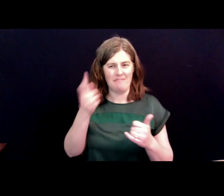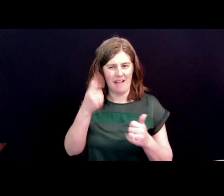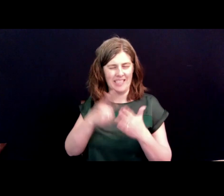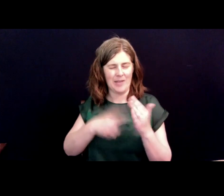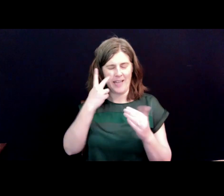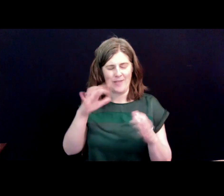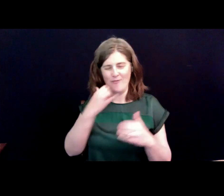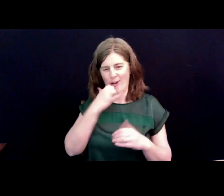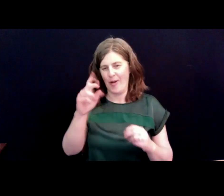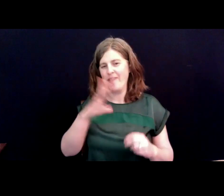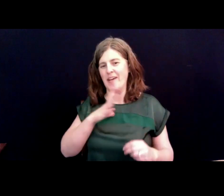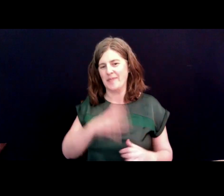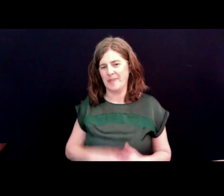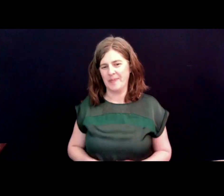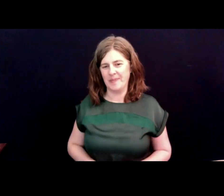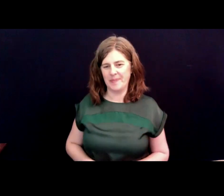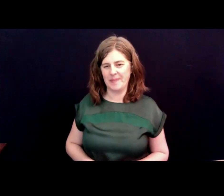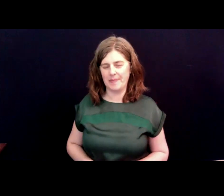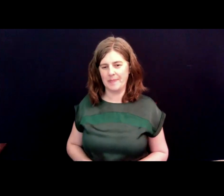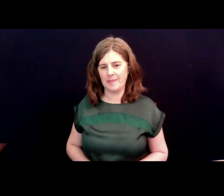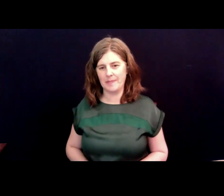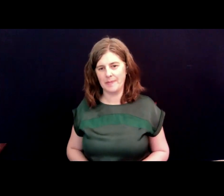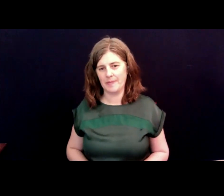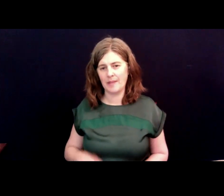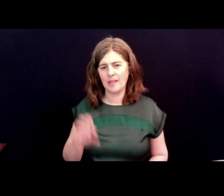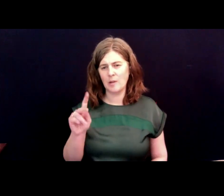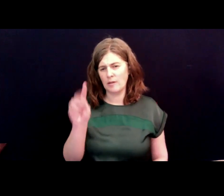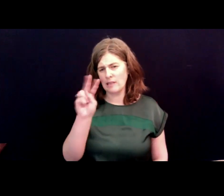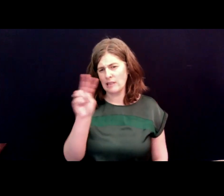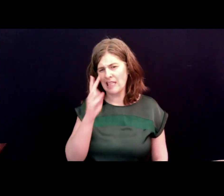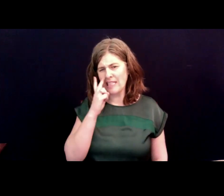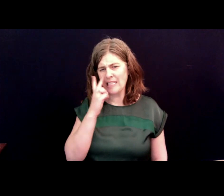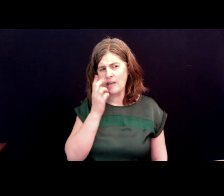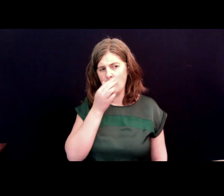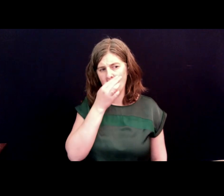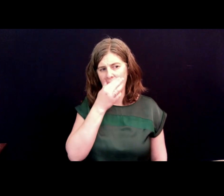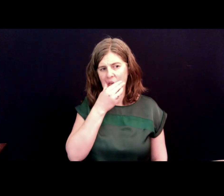wrong. Okay, cool. Okay. Okay. So tell you what, let's do.